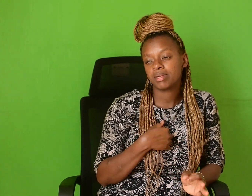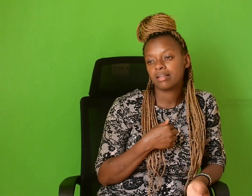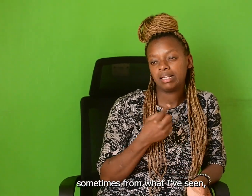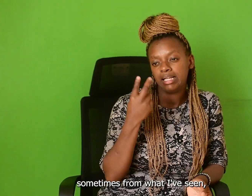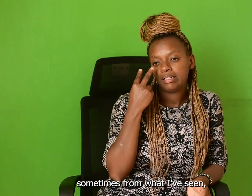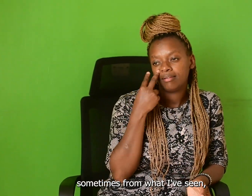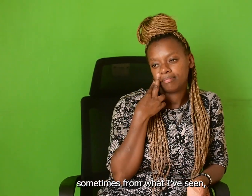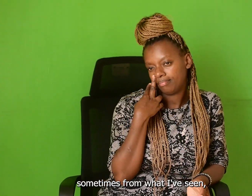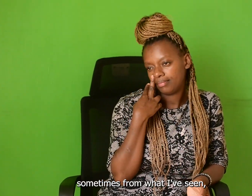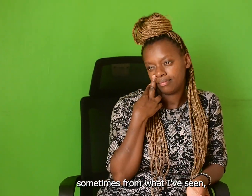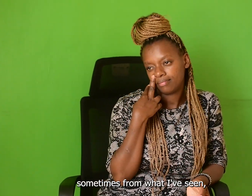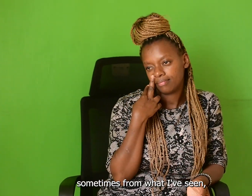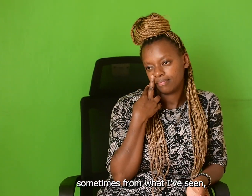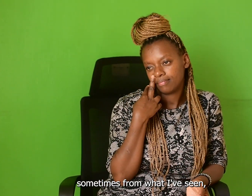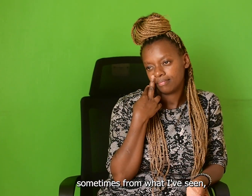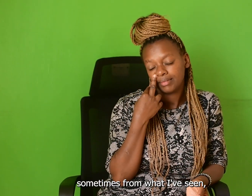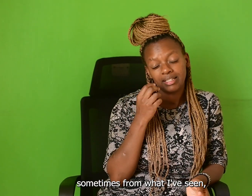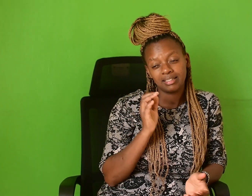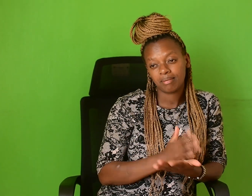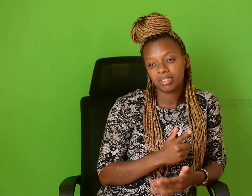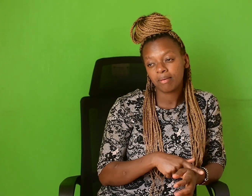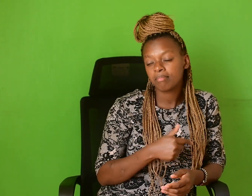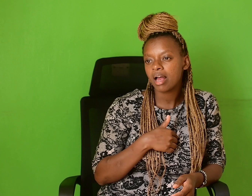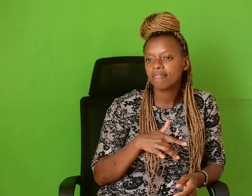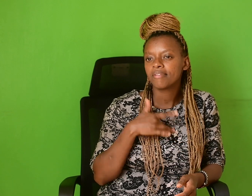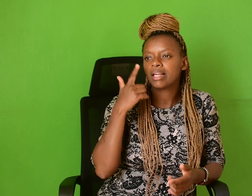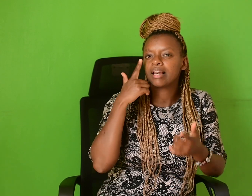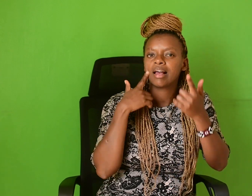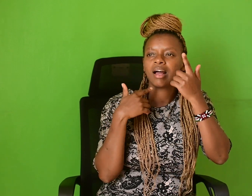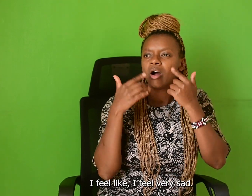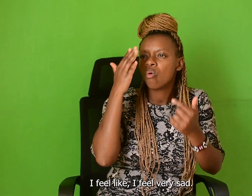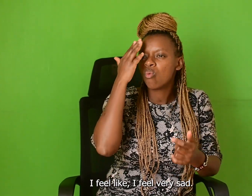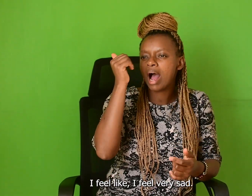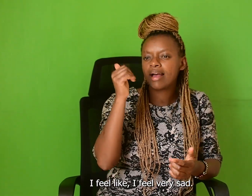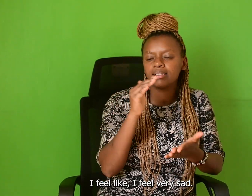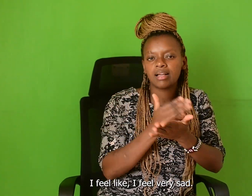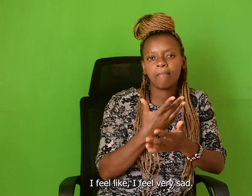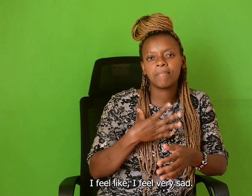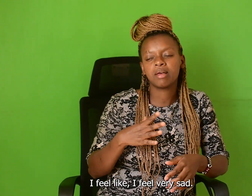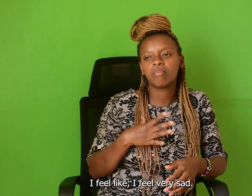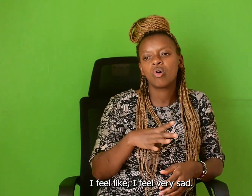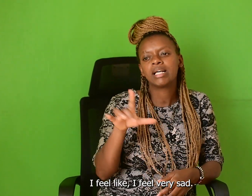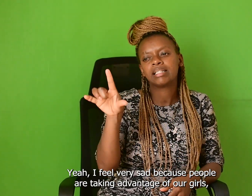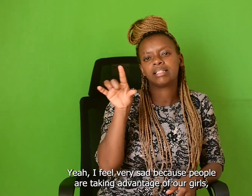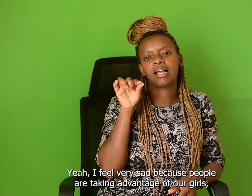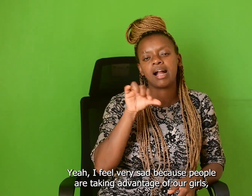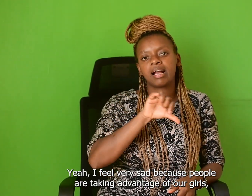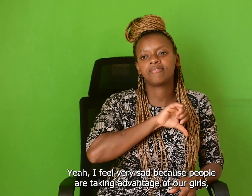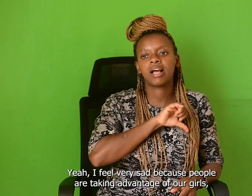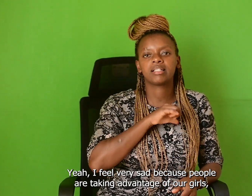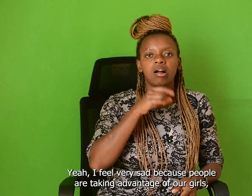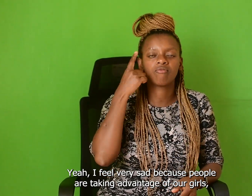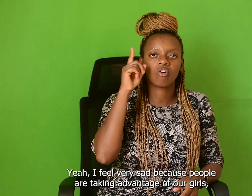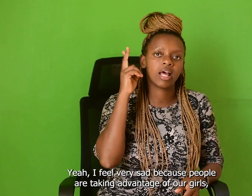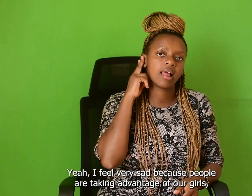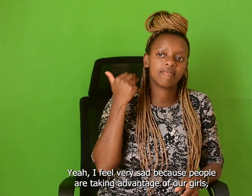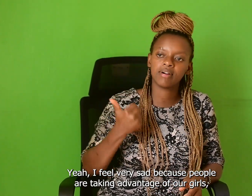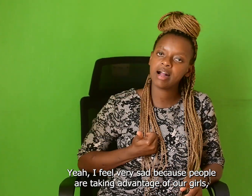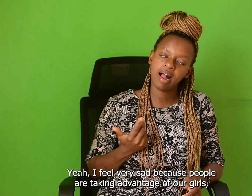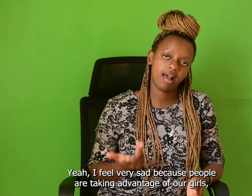Okay, sometimes from what I've seen, I feel very sad. Yeah, I feel very sad because people are taking advantage